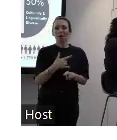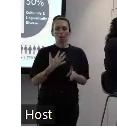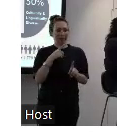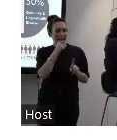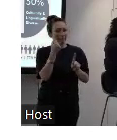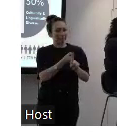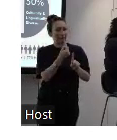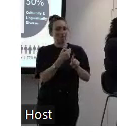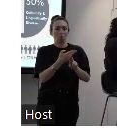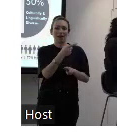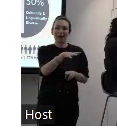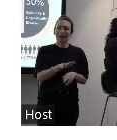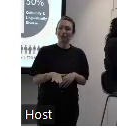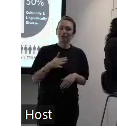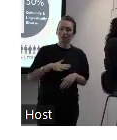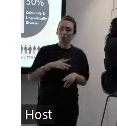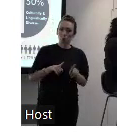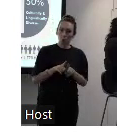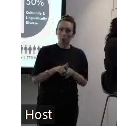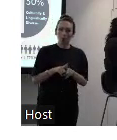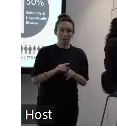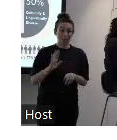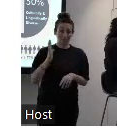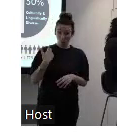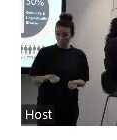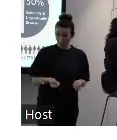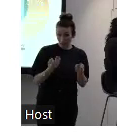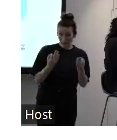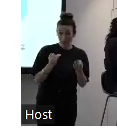the needs of these families that are often unaddressed.